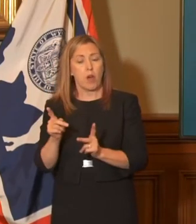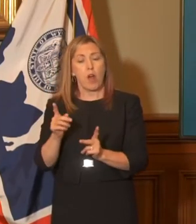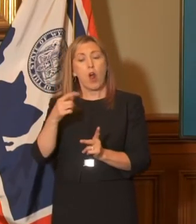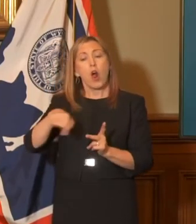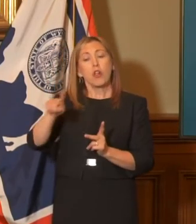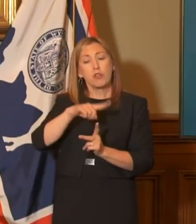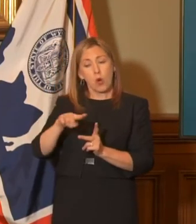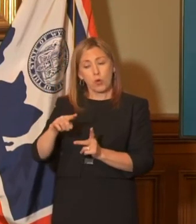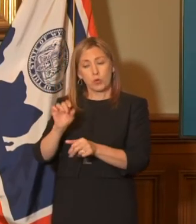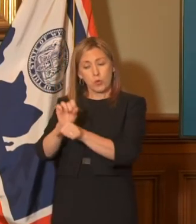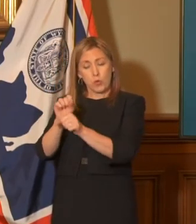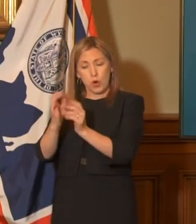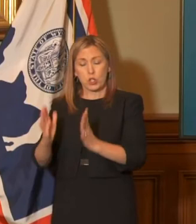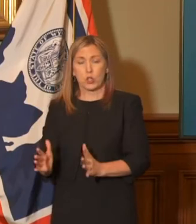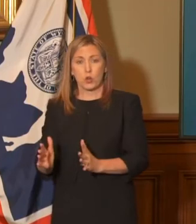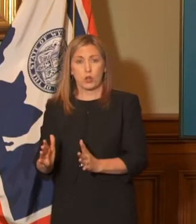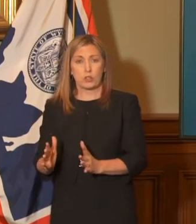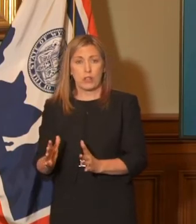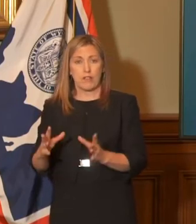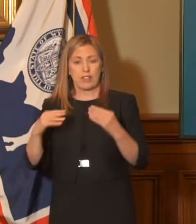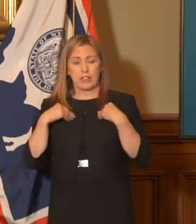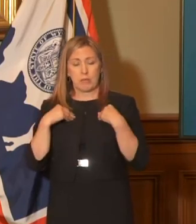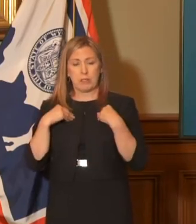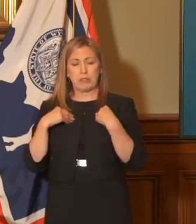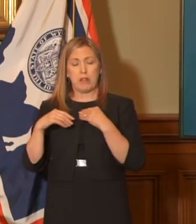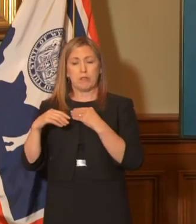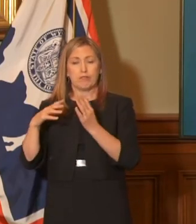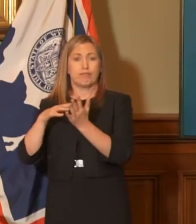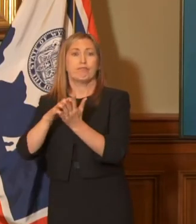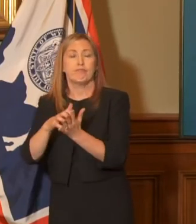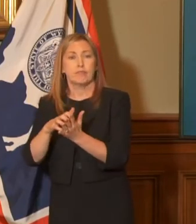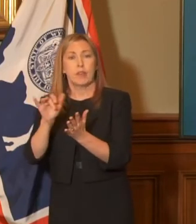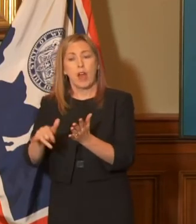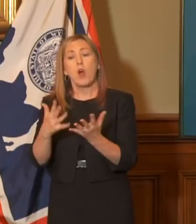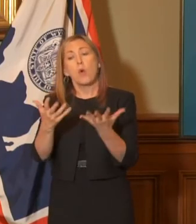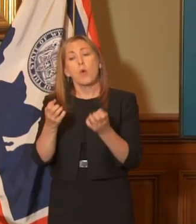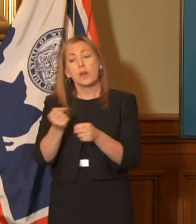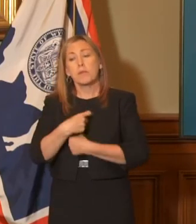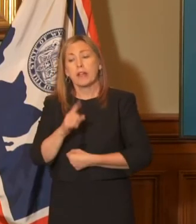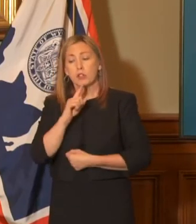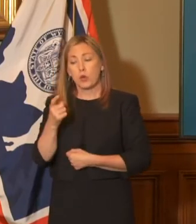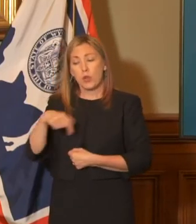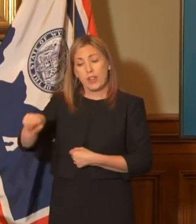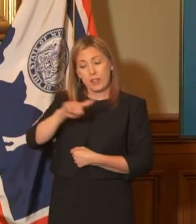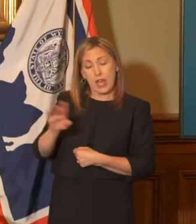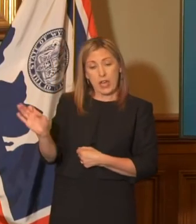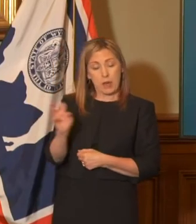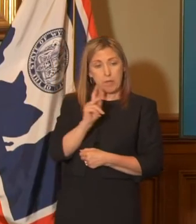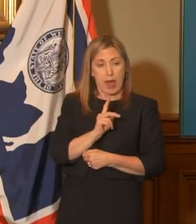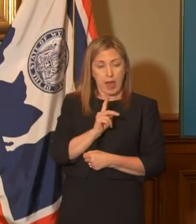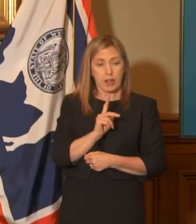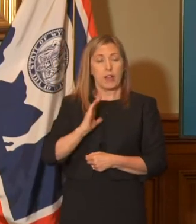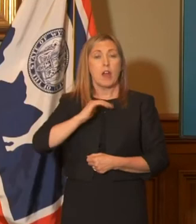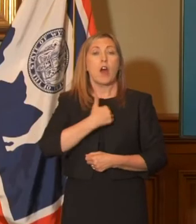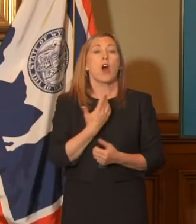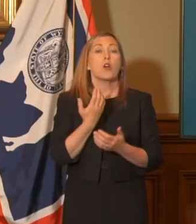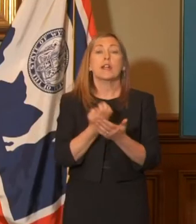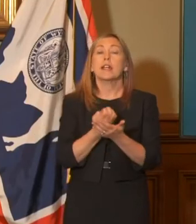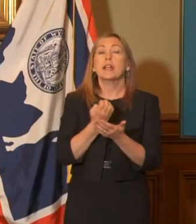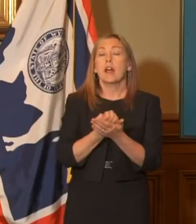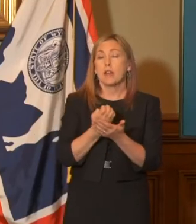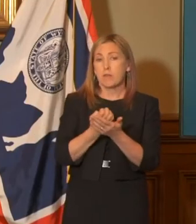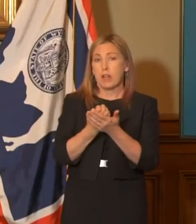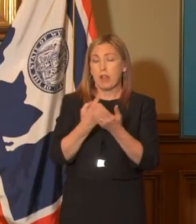taken the brunt of this. So we want to make sure that we come back, that we have a way to have the robust economy that